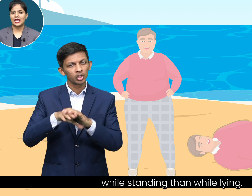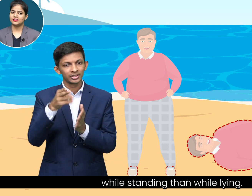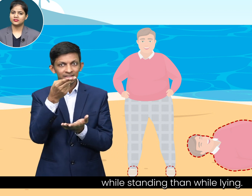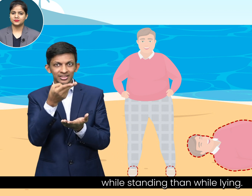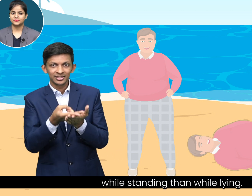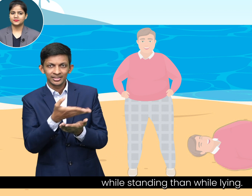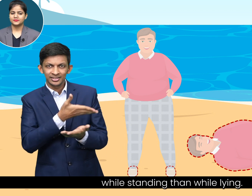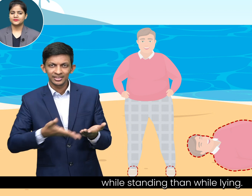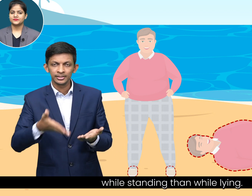lying.